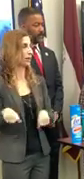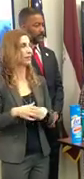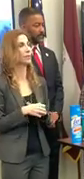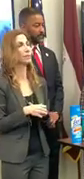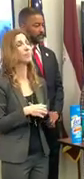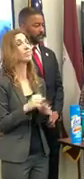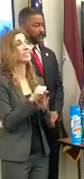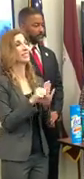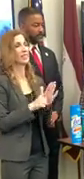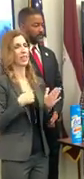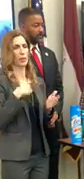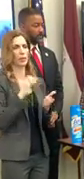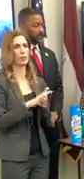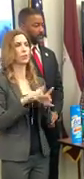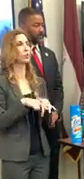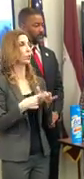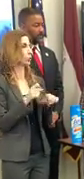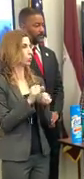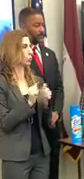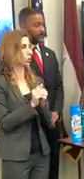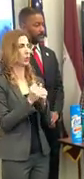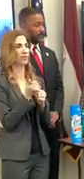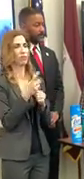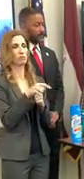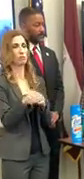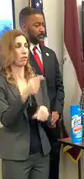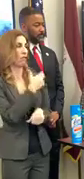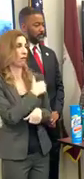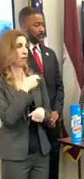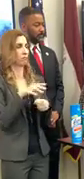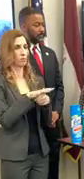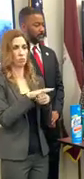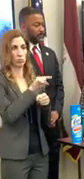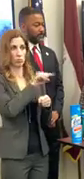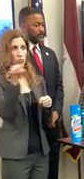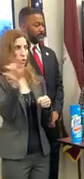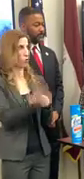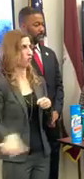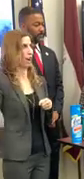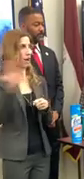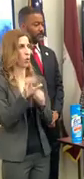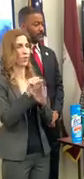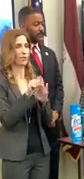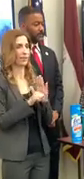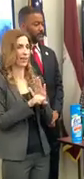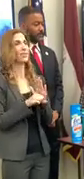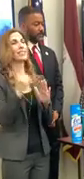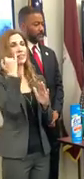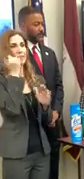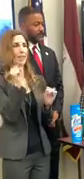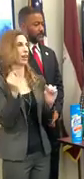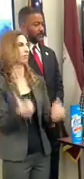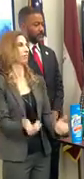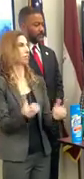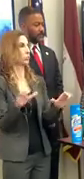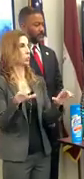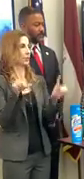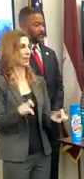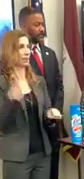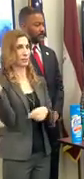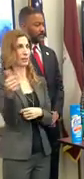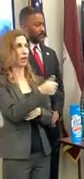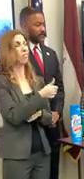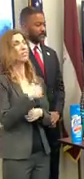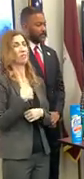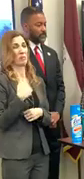the state, I believe, is starting to work with a number of our hospitals around the state to see if they can start doing the test. So I anticipate